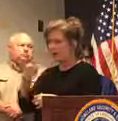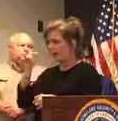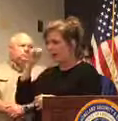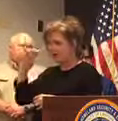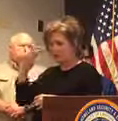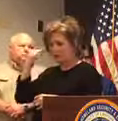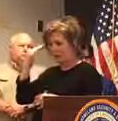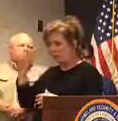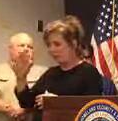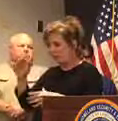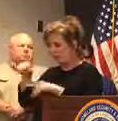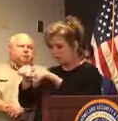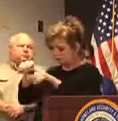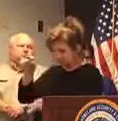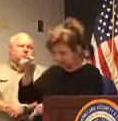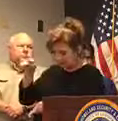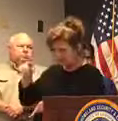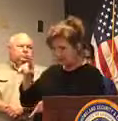whether there is current moving.